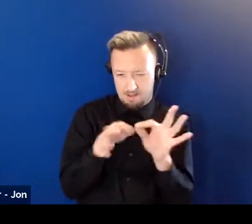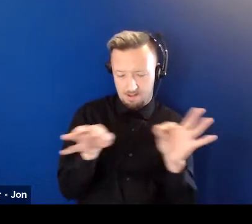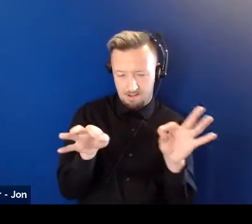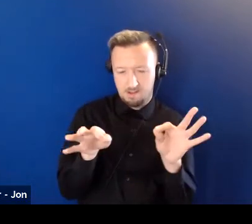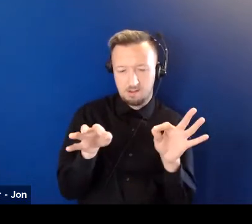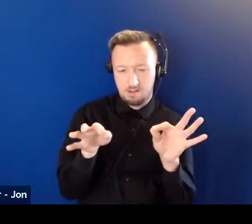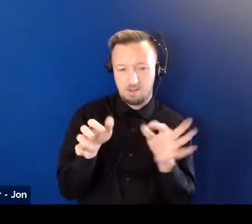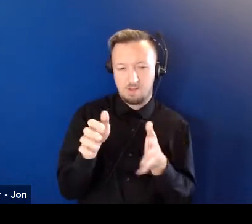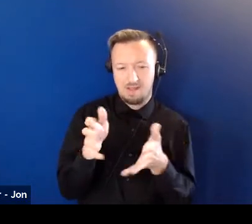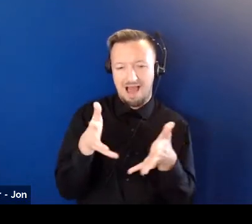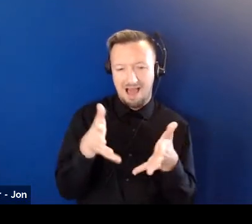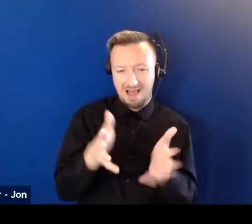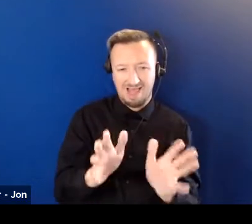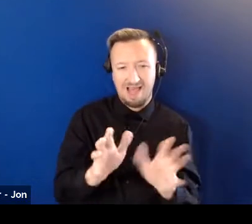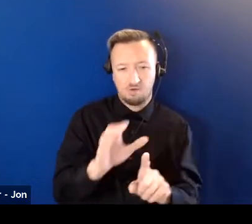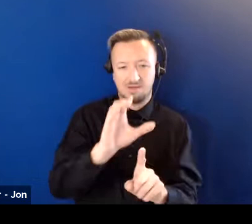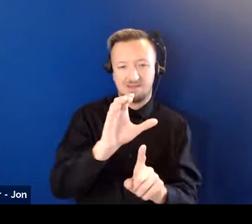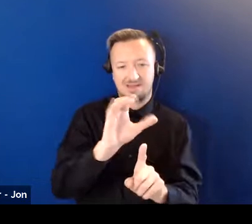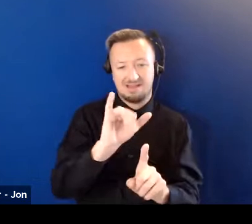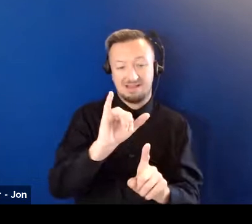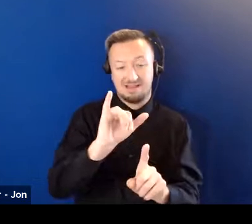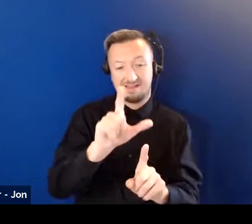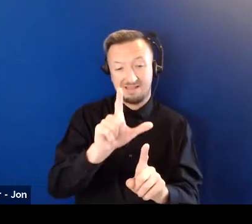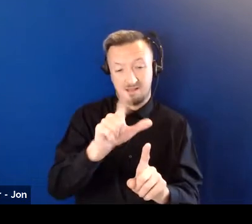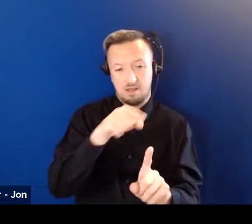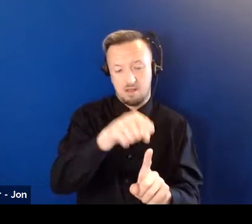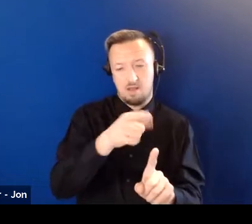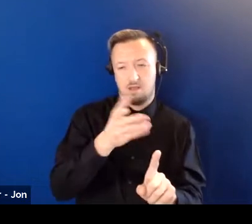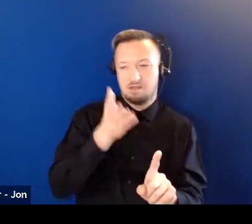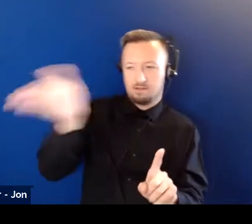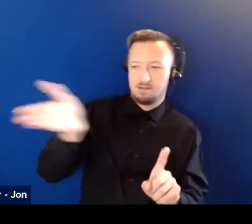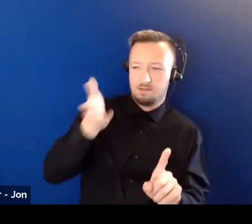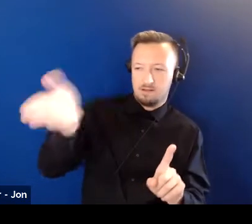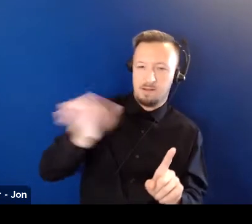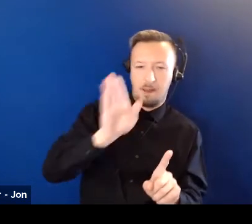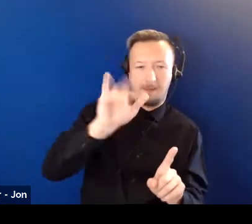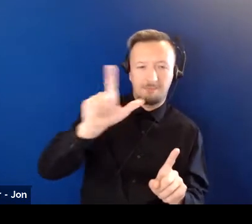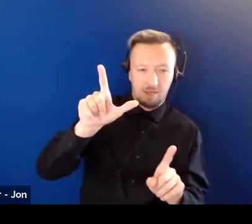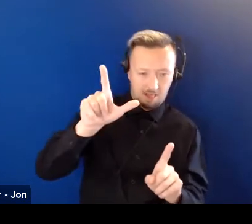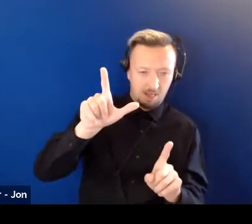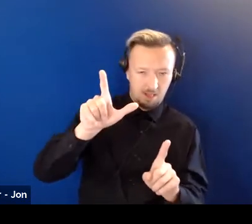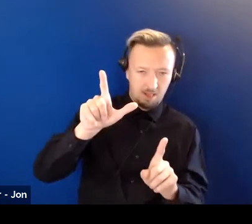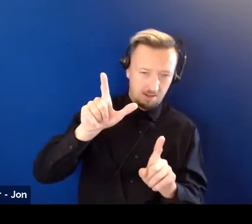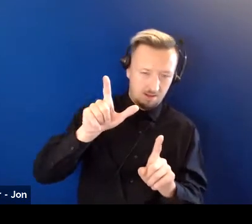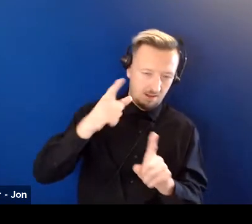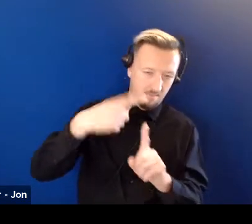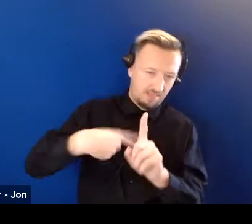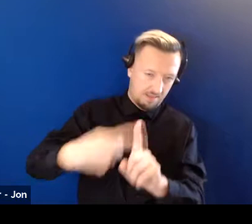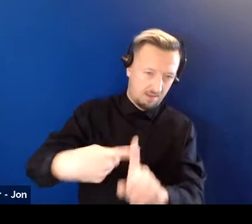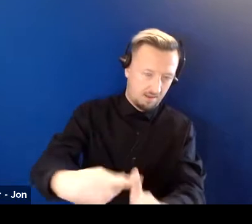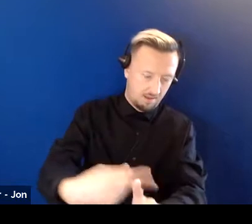for Independent Living will bill us on a monthly basis based on how the contract's written. And I don't know if